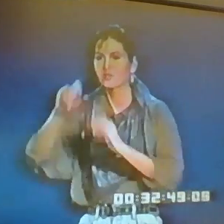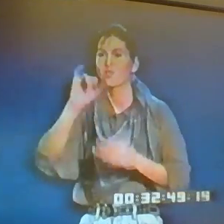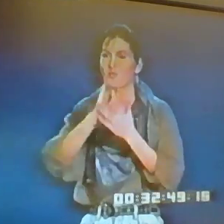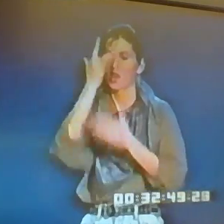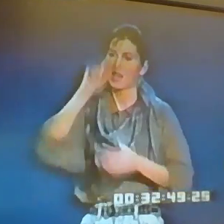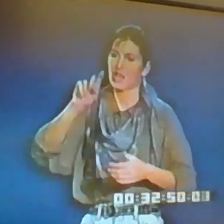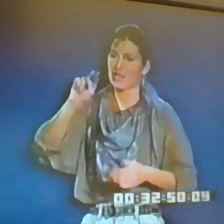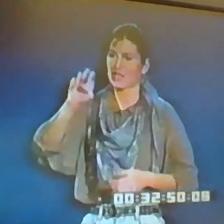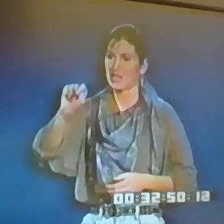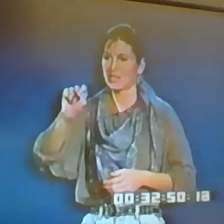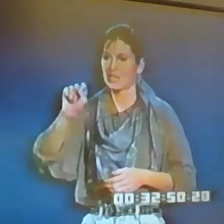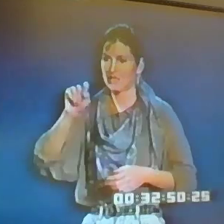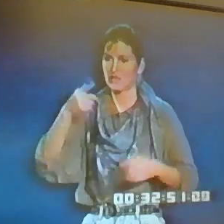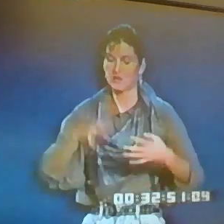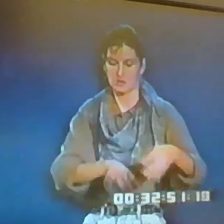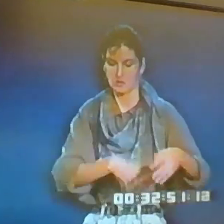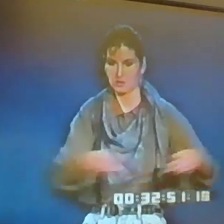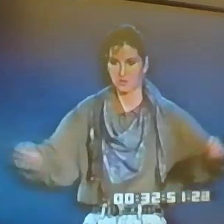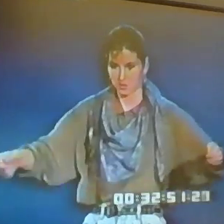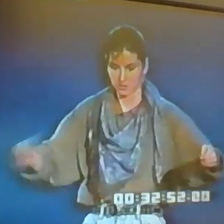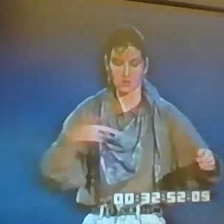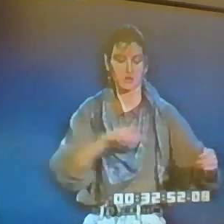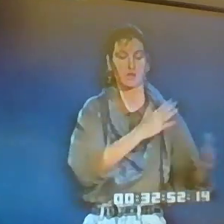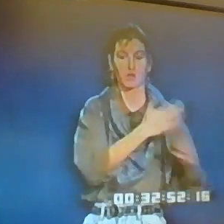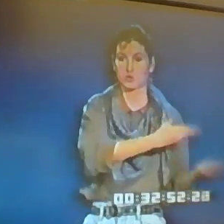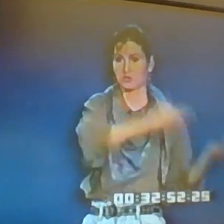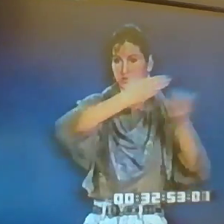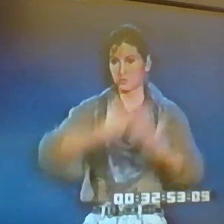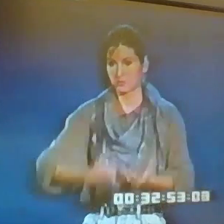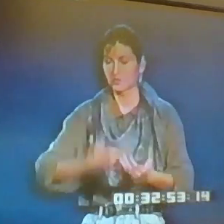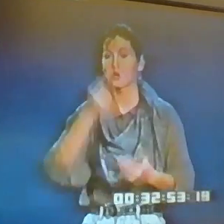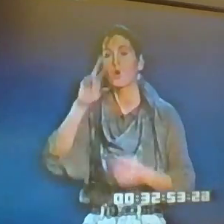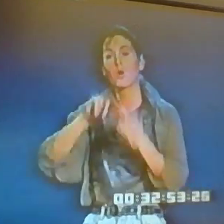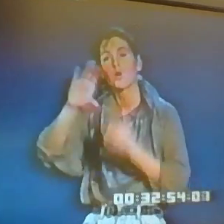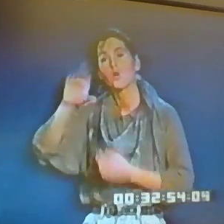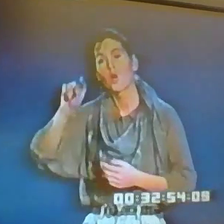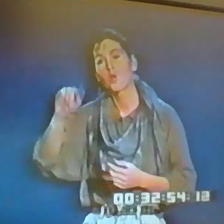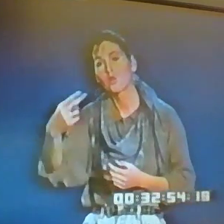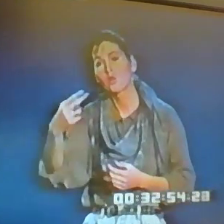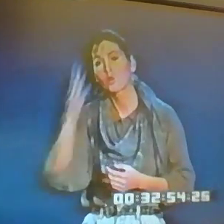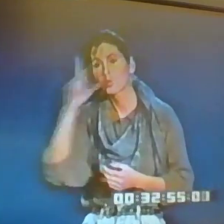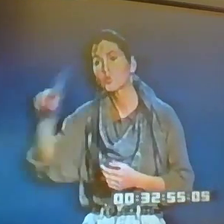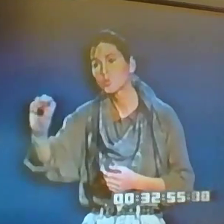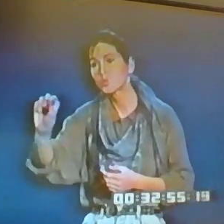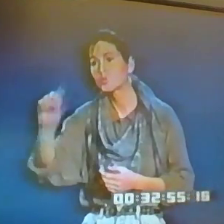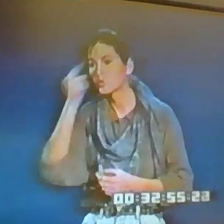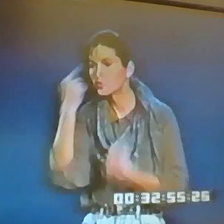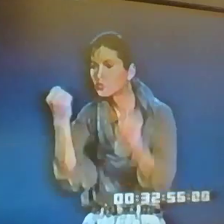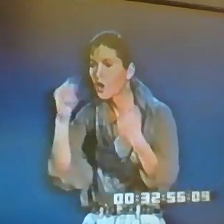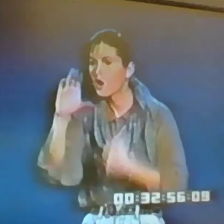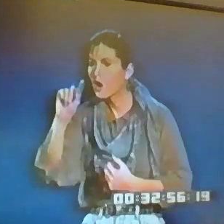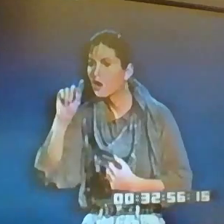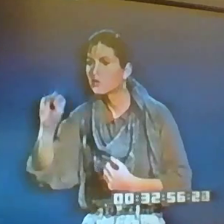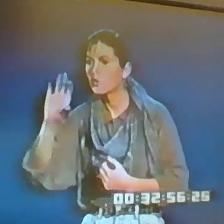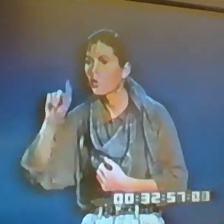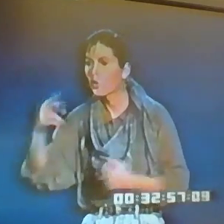put a screen down so the fish is easier to take in and out of the pan. Or you can use